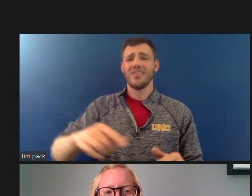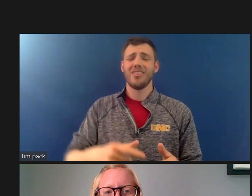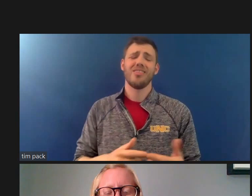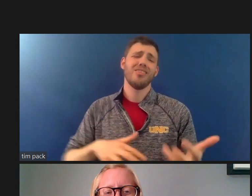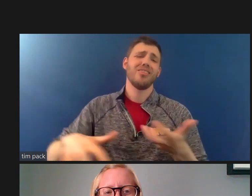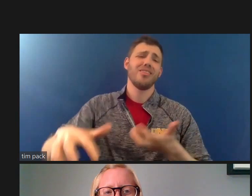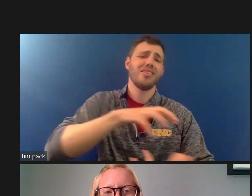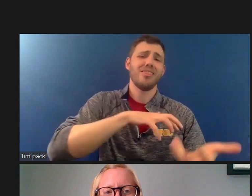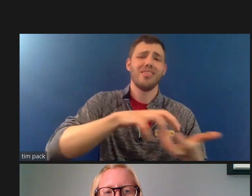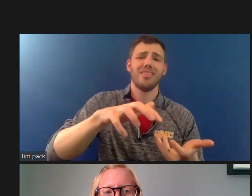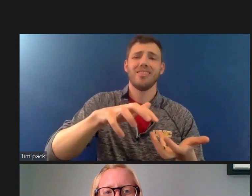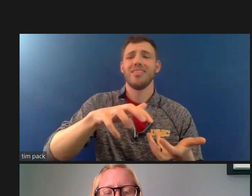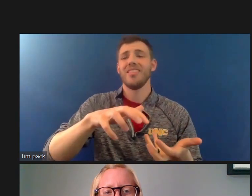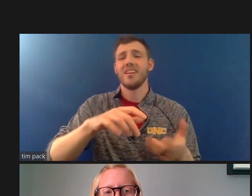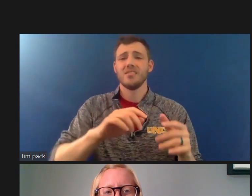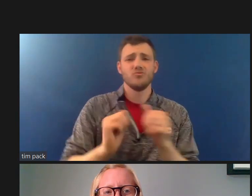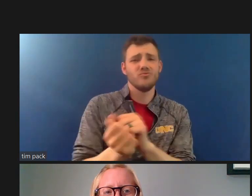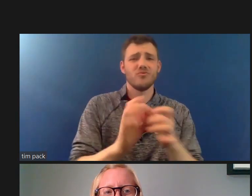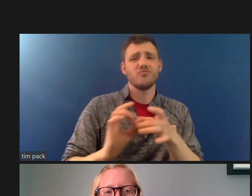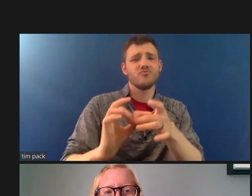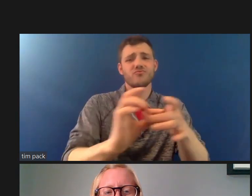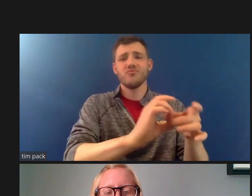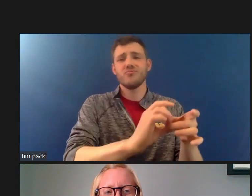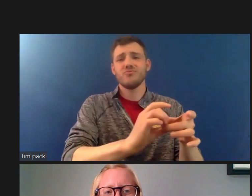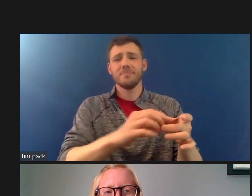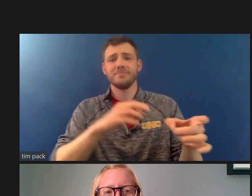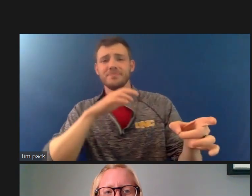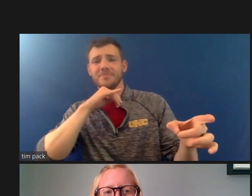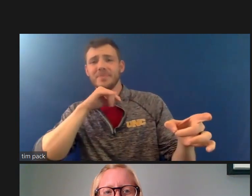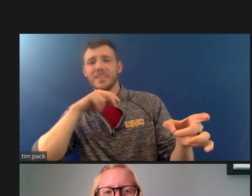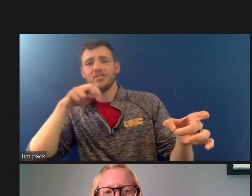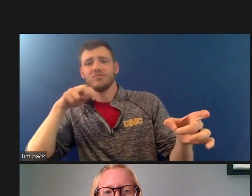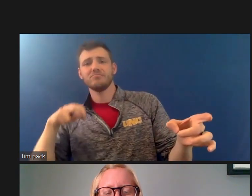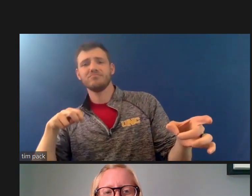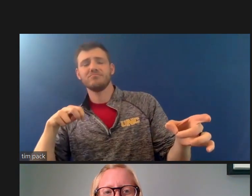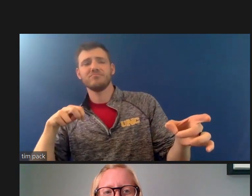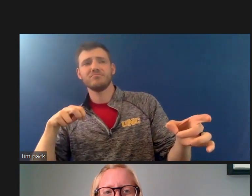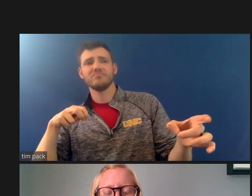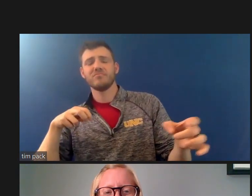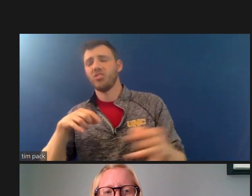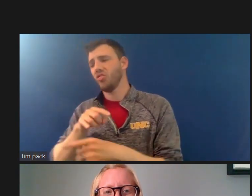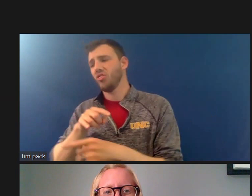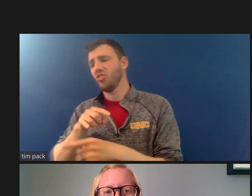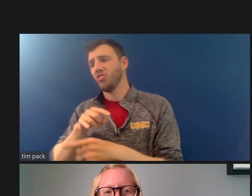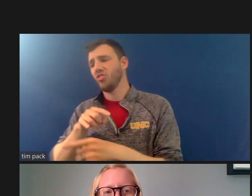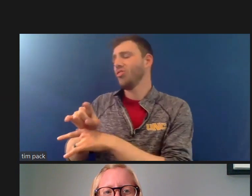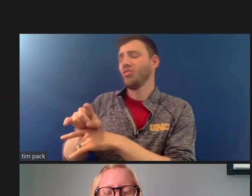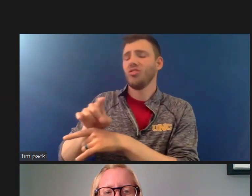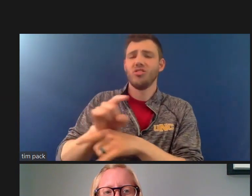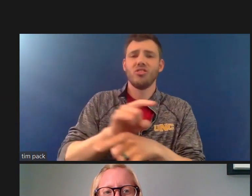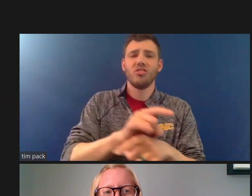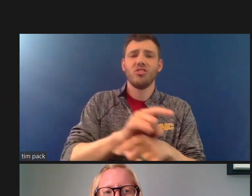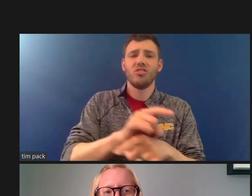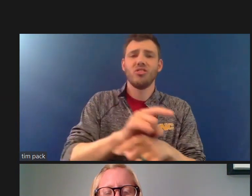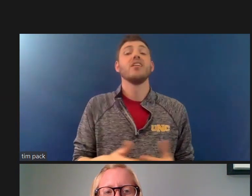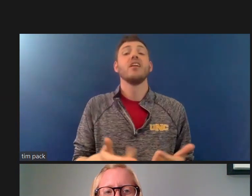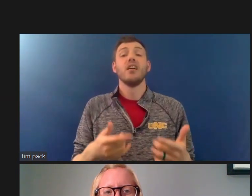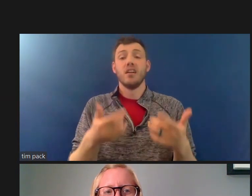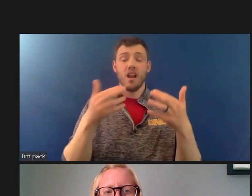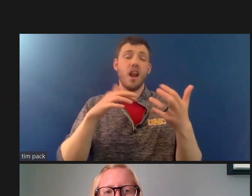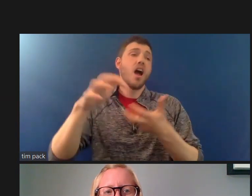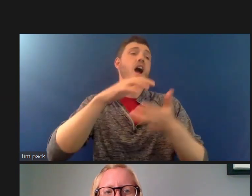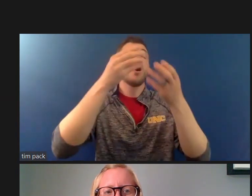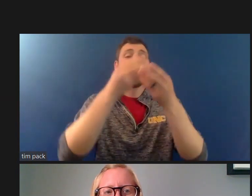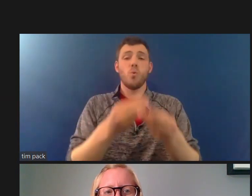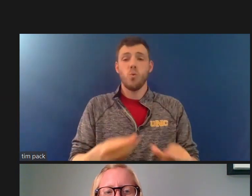went very pink, bowed his head, and cleaned his glasses again. Finally, the laughter died away, and the naming continued. There